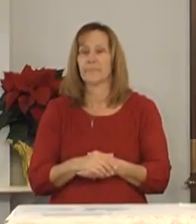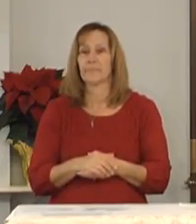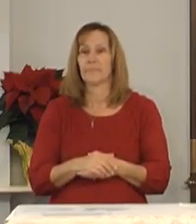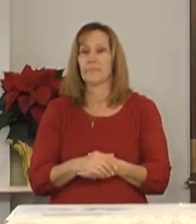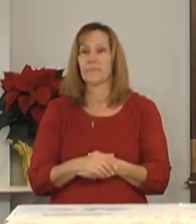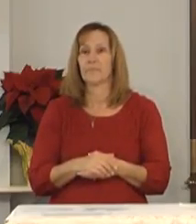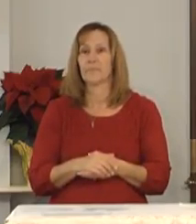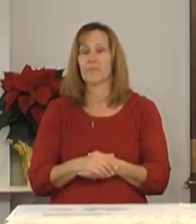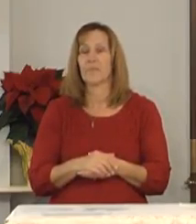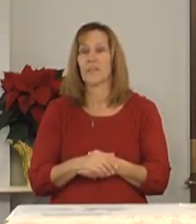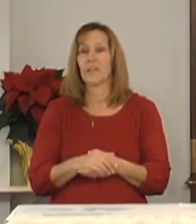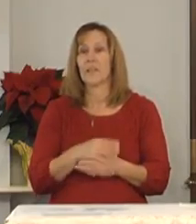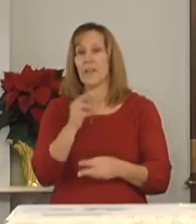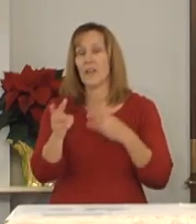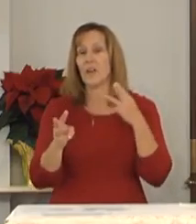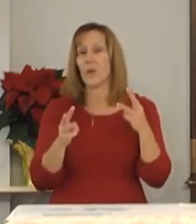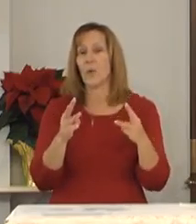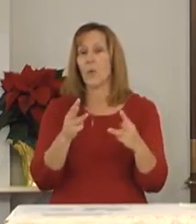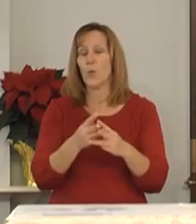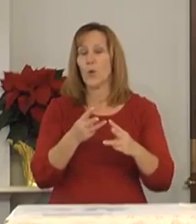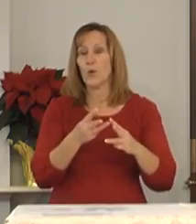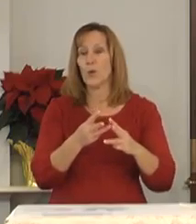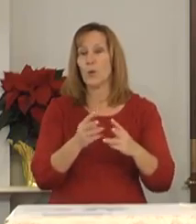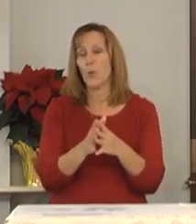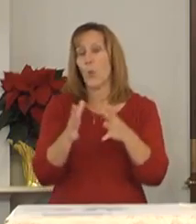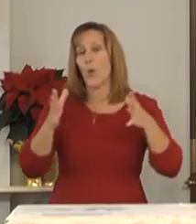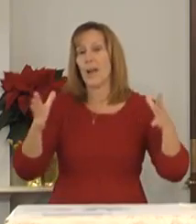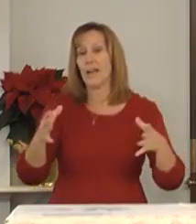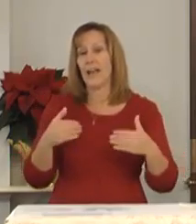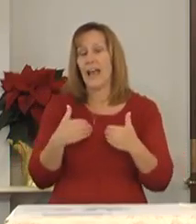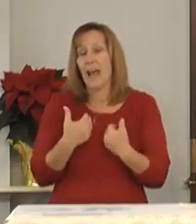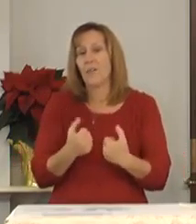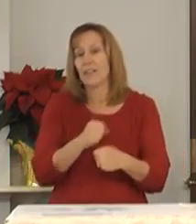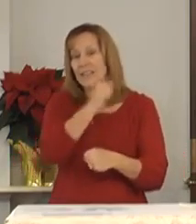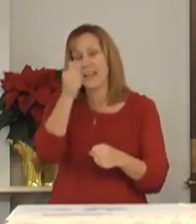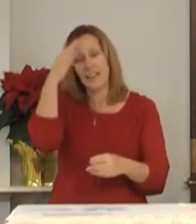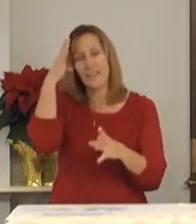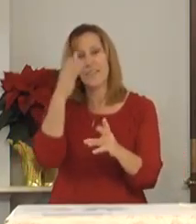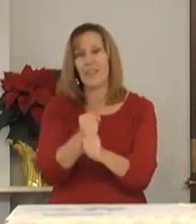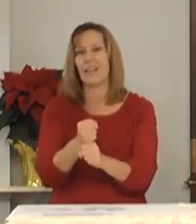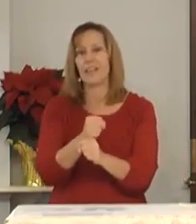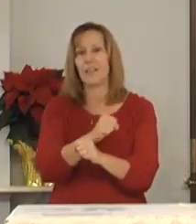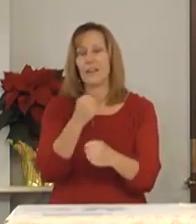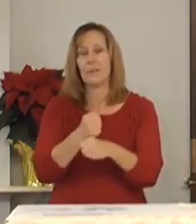In a global community, how can any faith make unique claims?